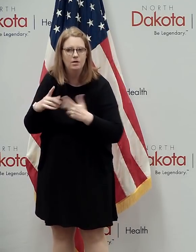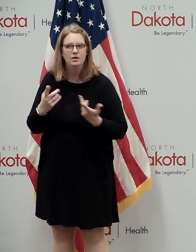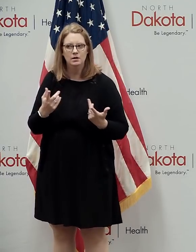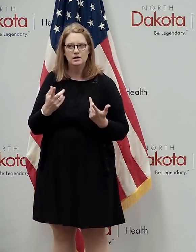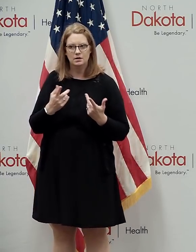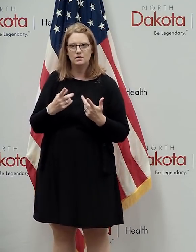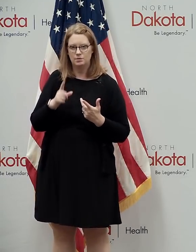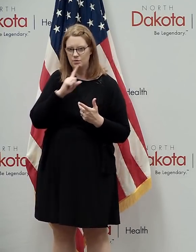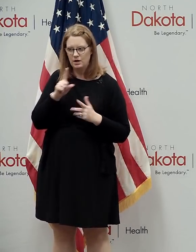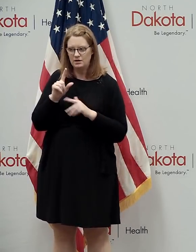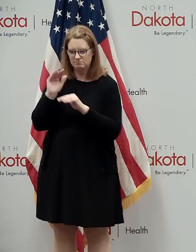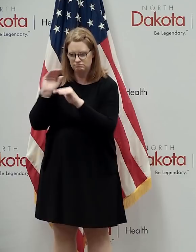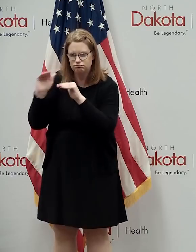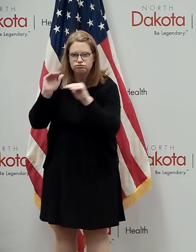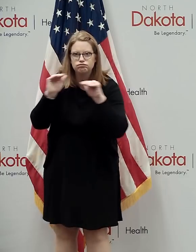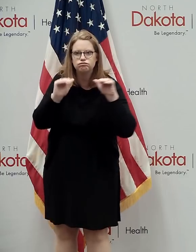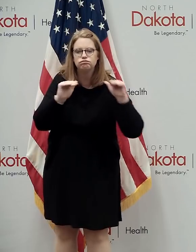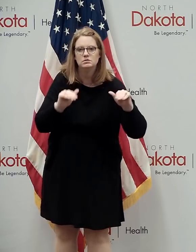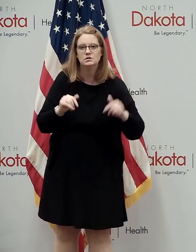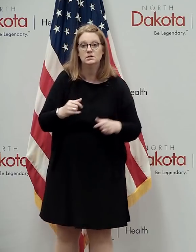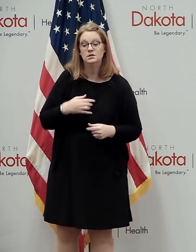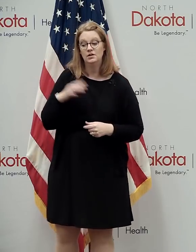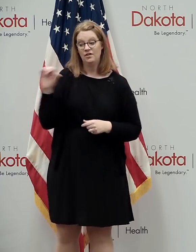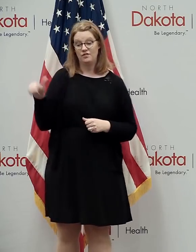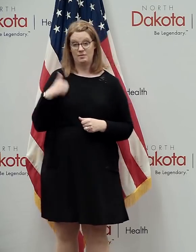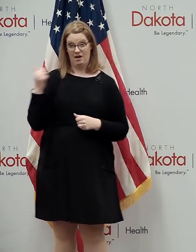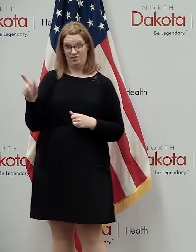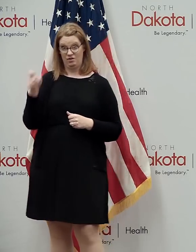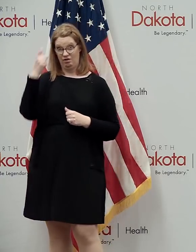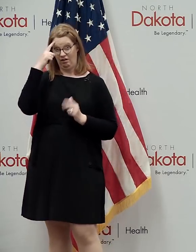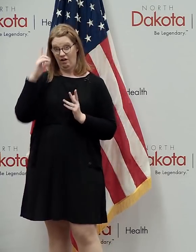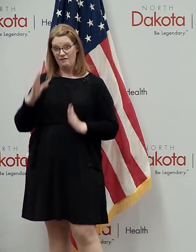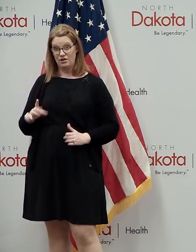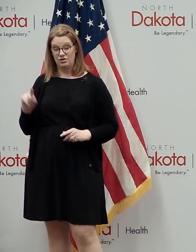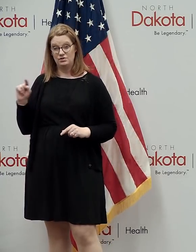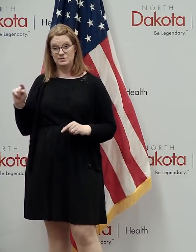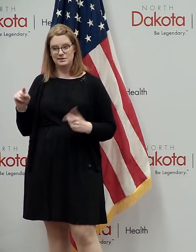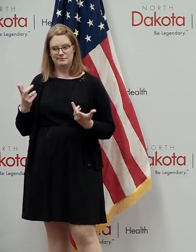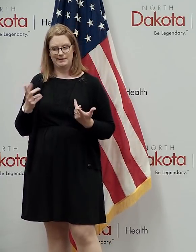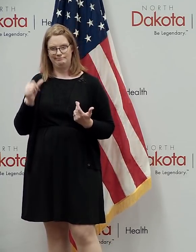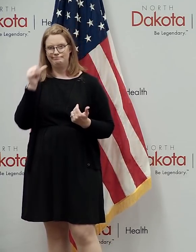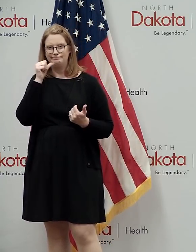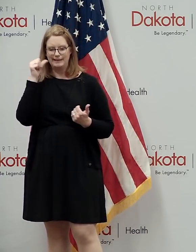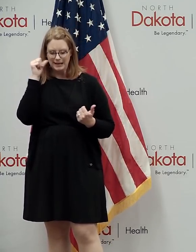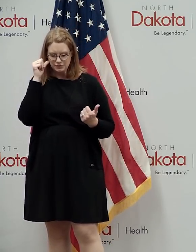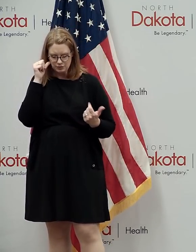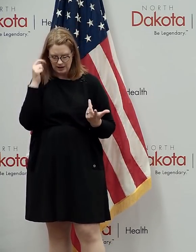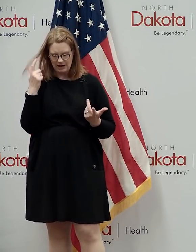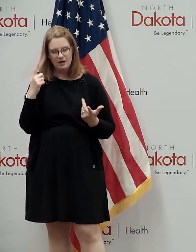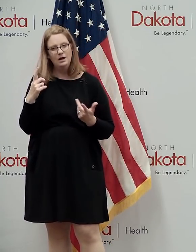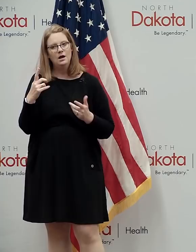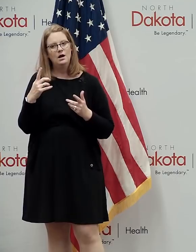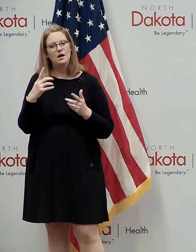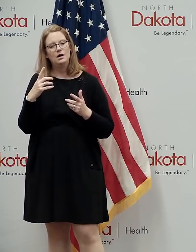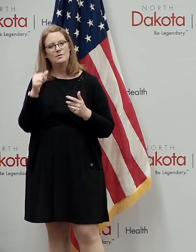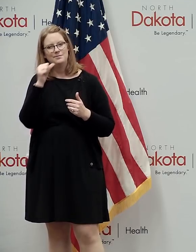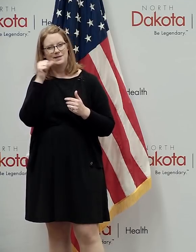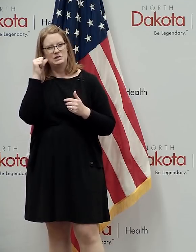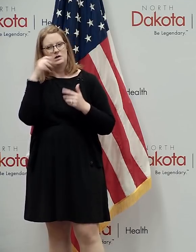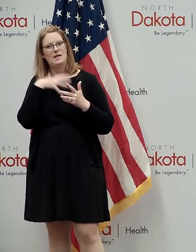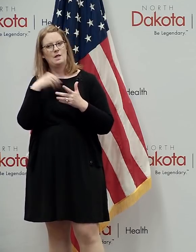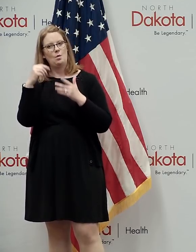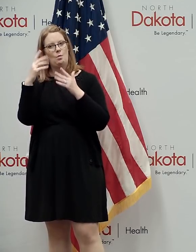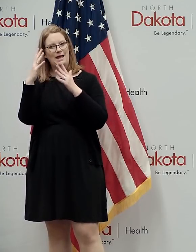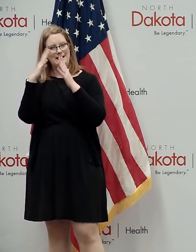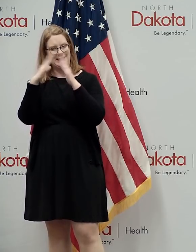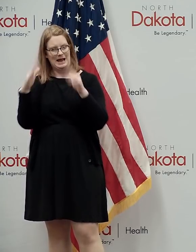that. I know from other governors, we know from being on, even yesterday on the White House